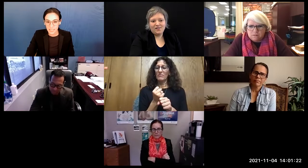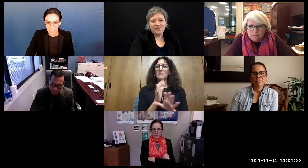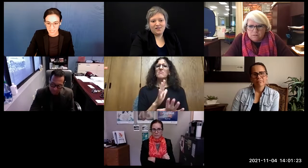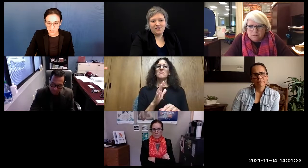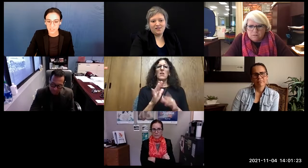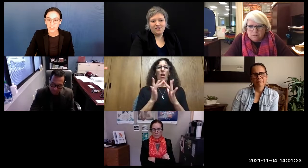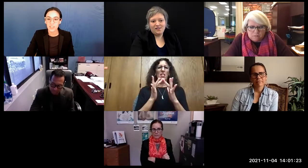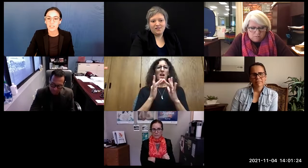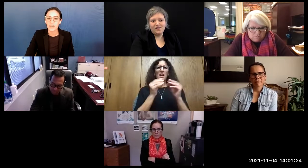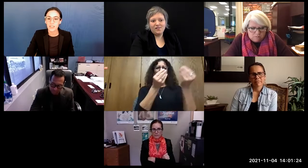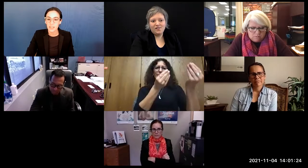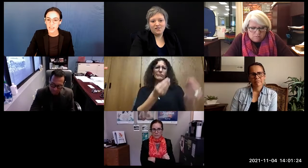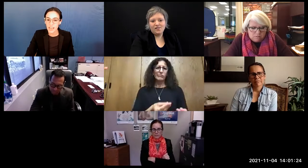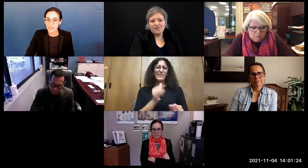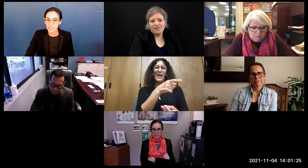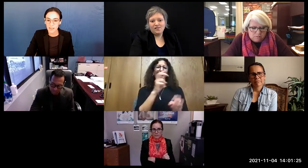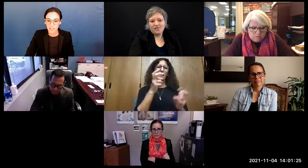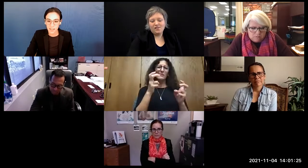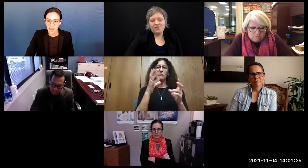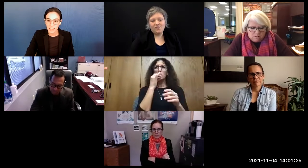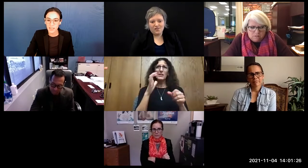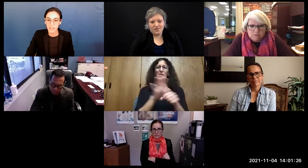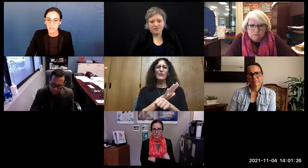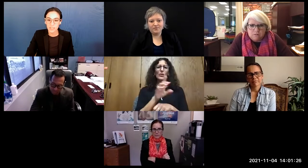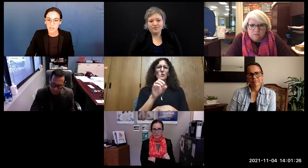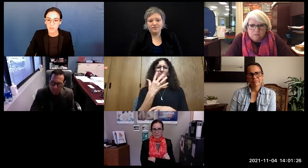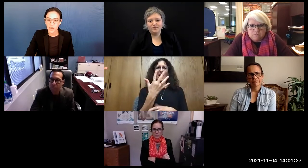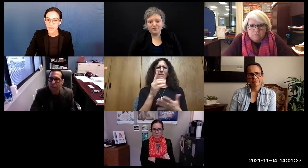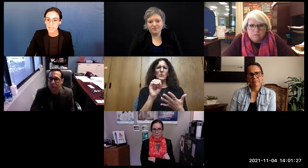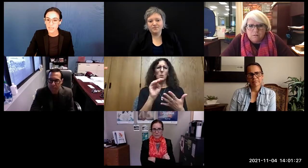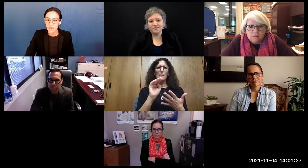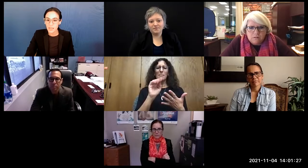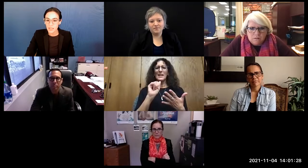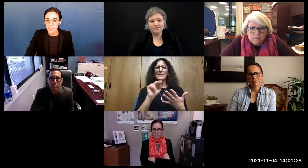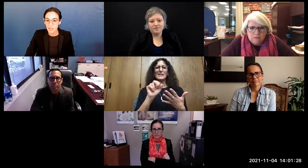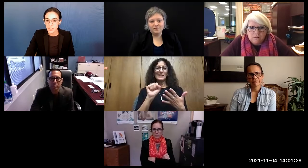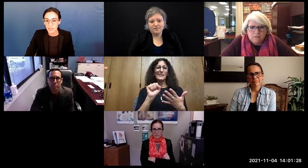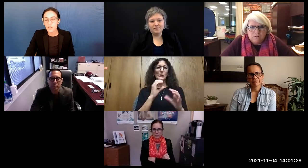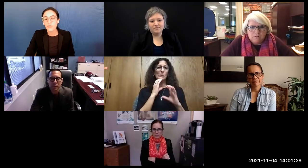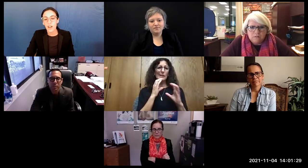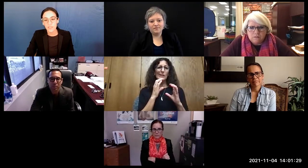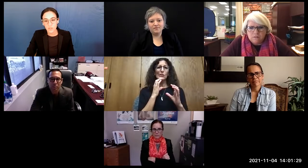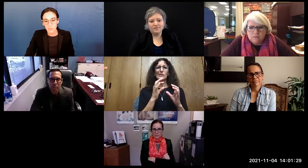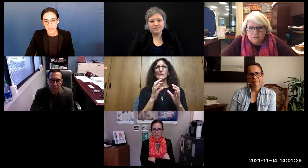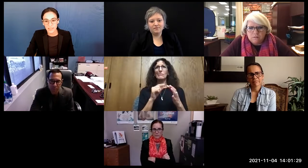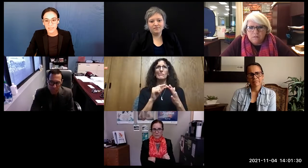a year. And it's online. You can download it, and there are 5 domains